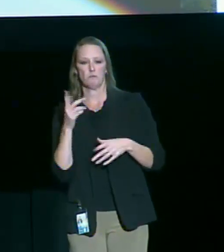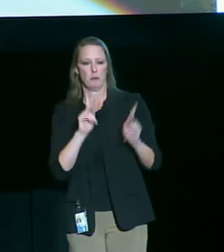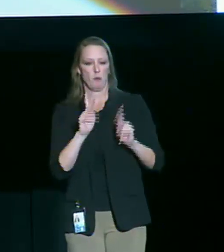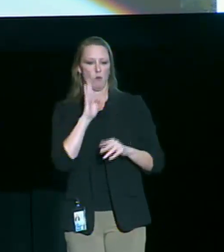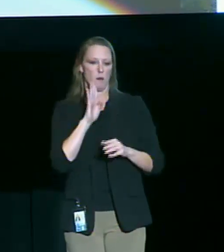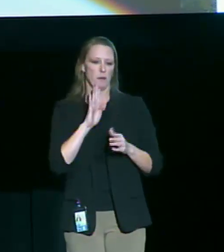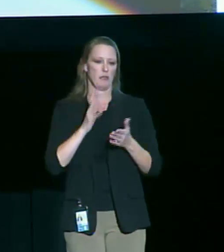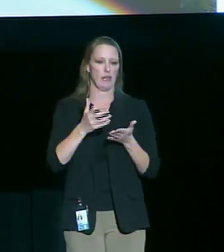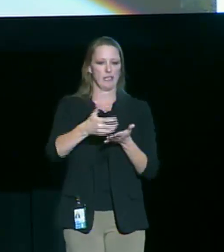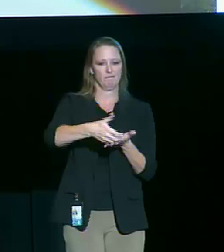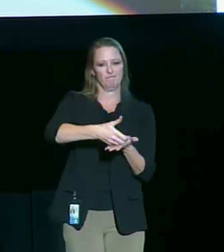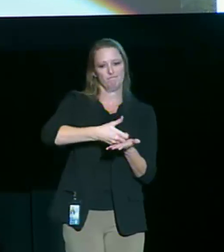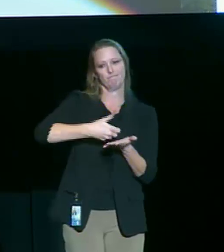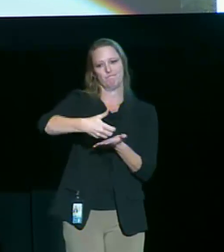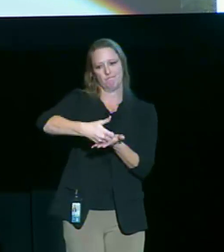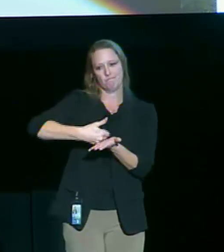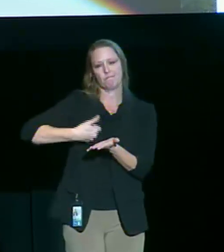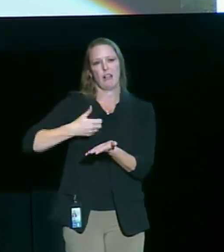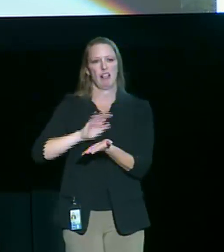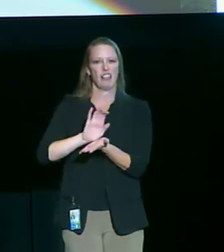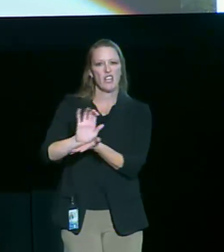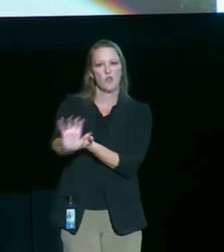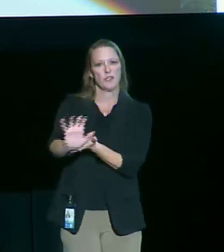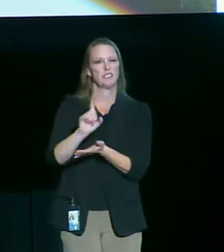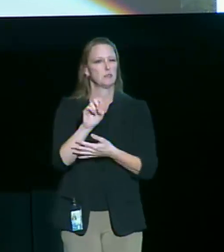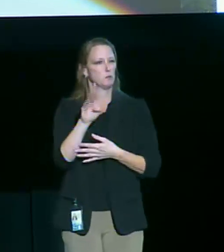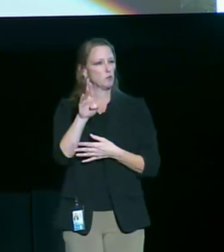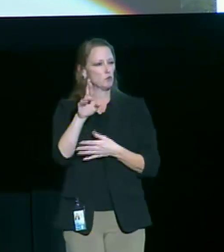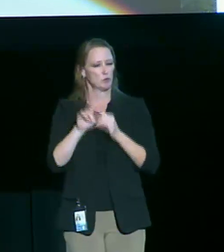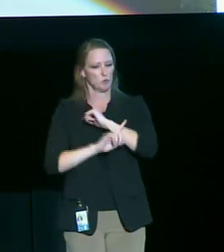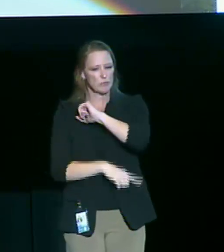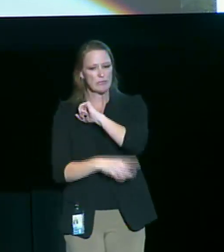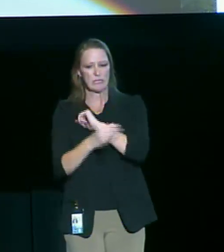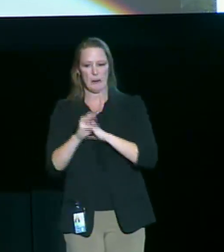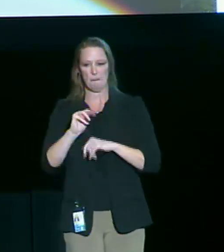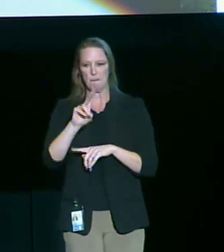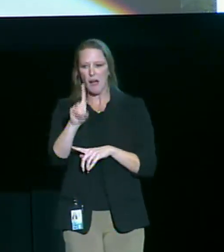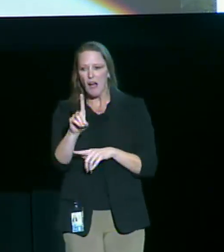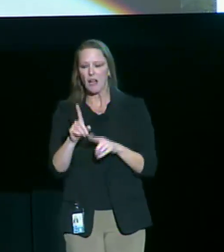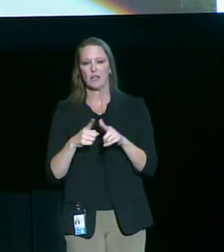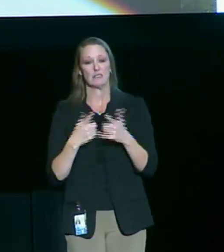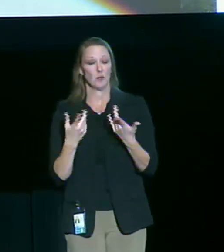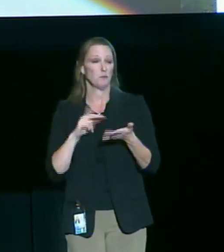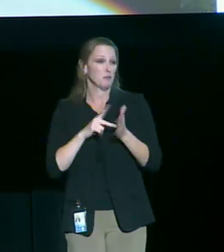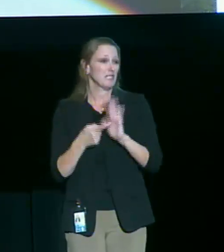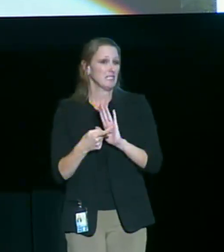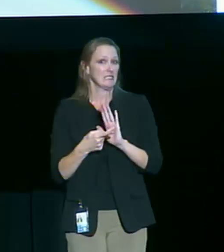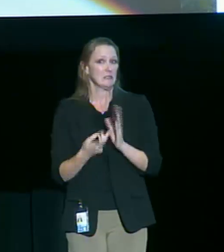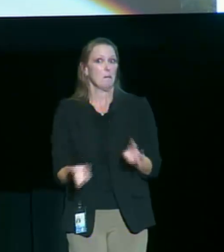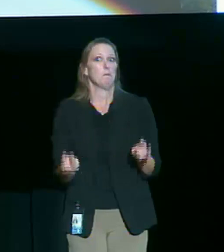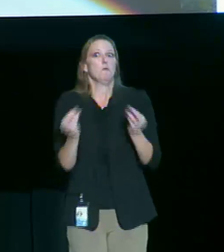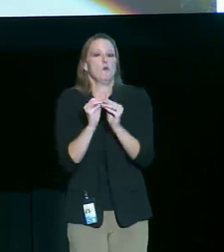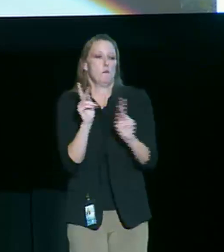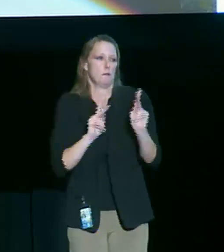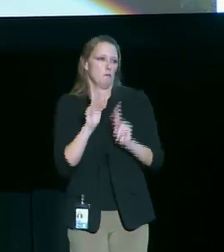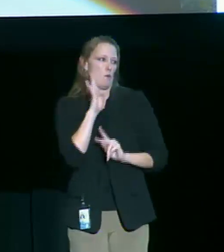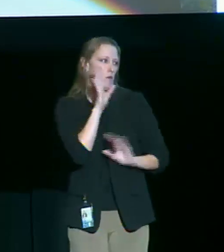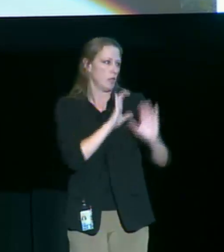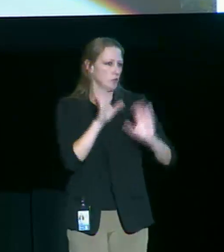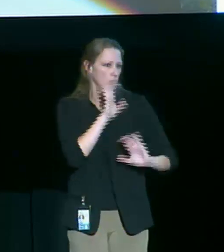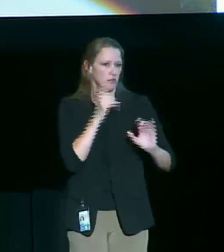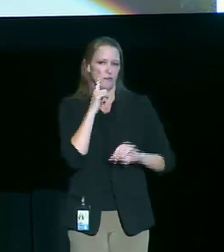mud on their properties, and essentially we will have an exponential increase in the number of people who are searching for our two missing